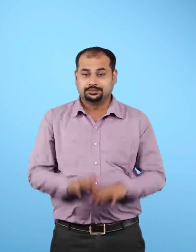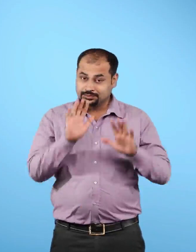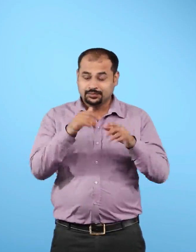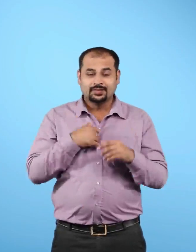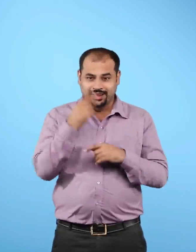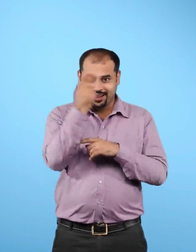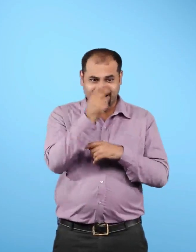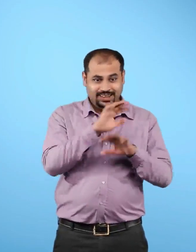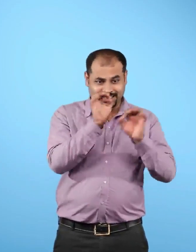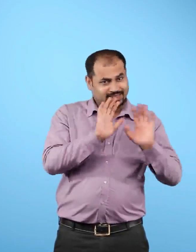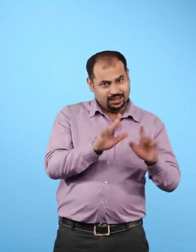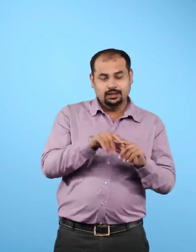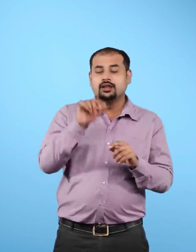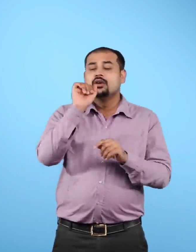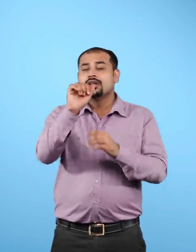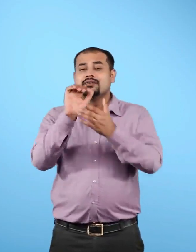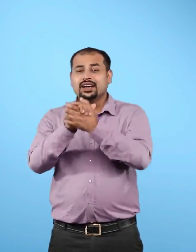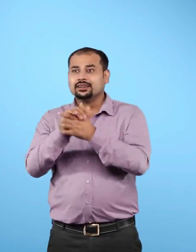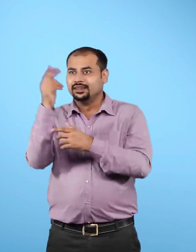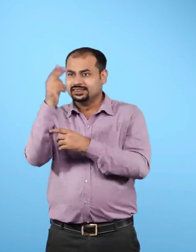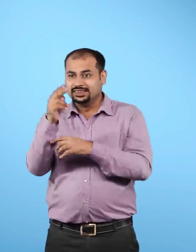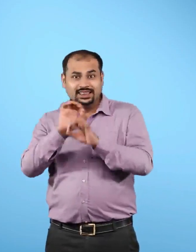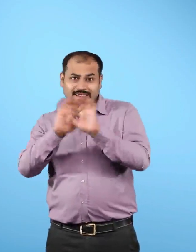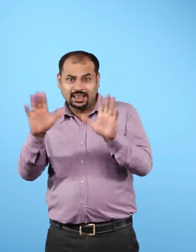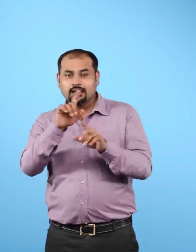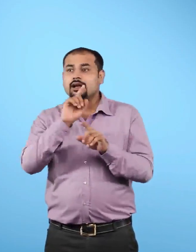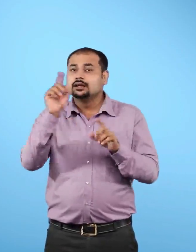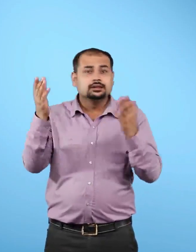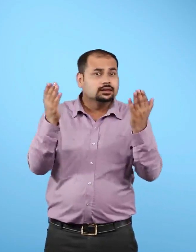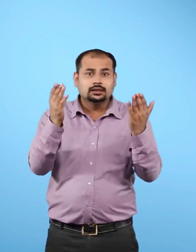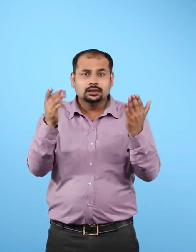After you make the drawing, use a scale to measure the length.